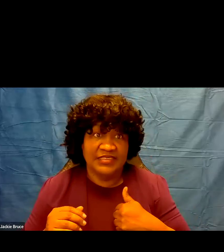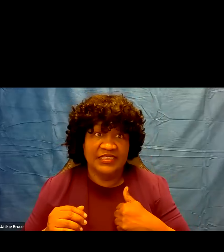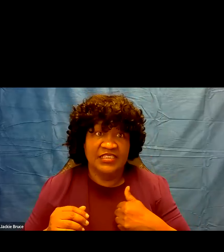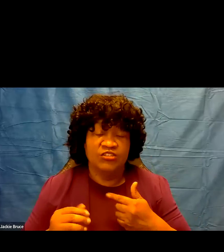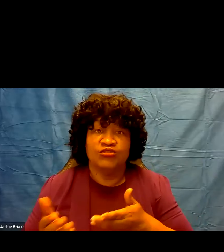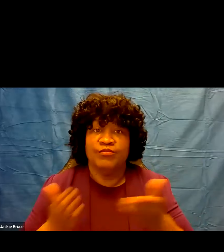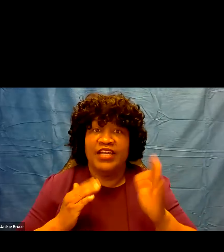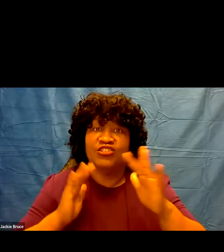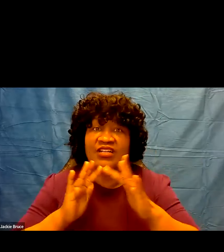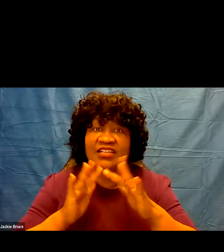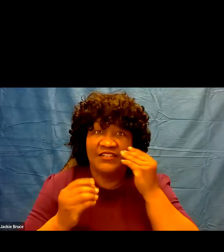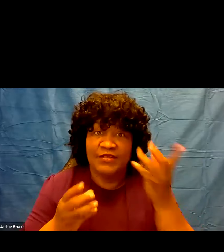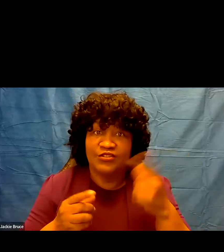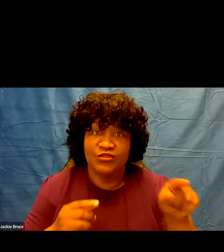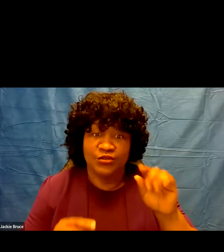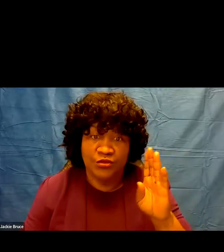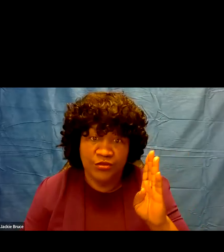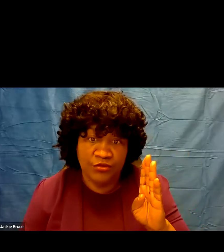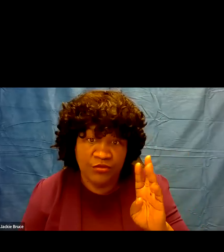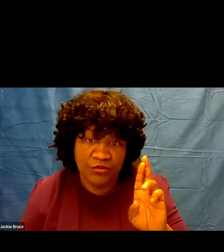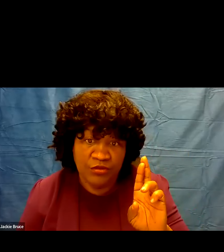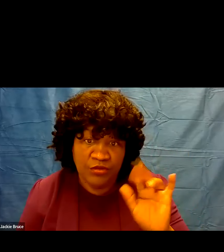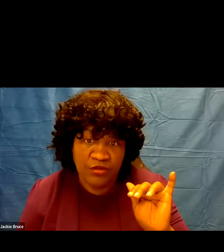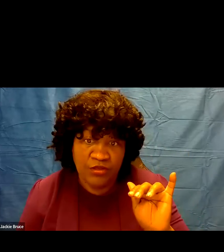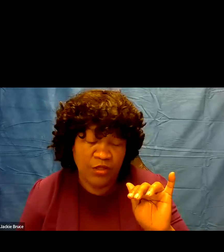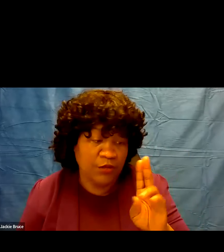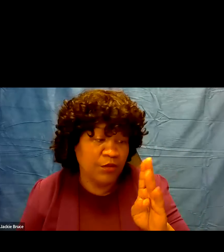contact information along to Britt so you can